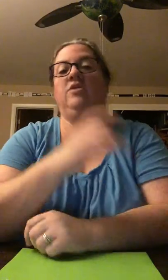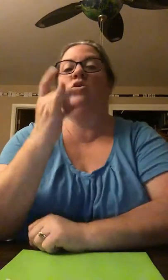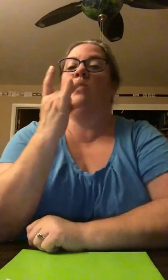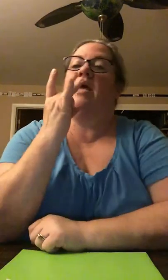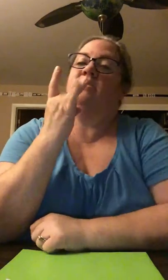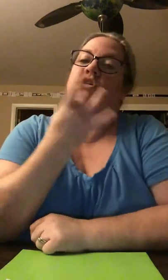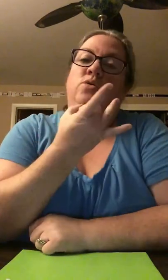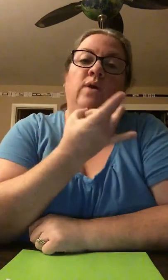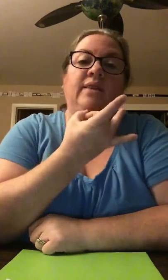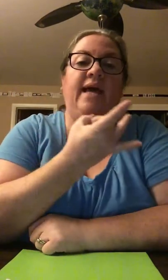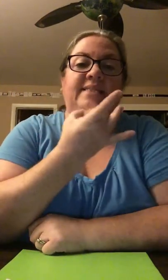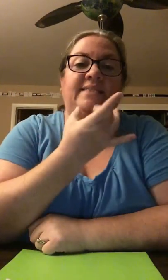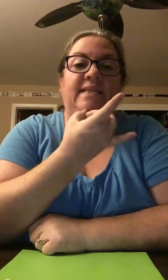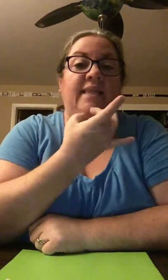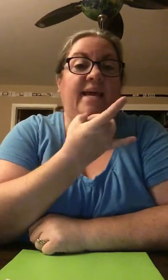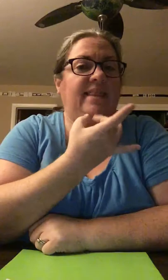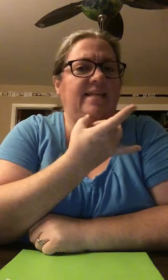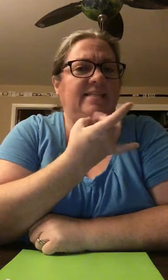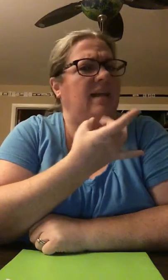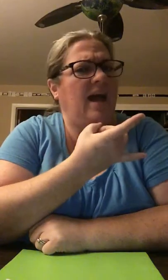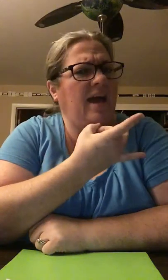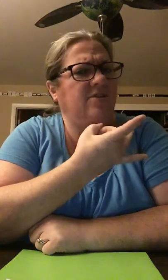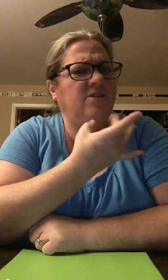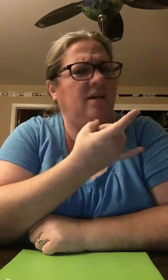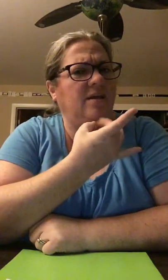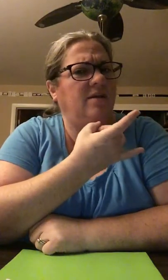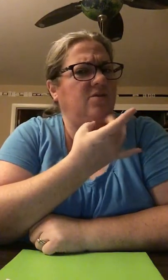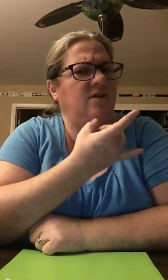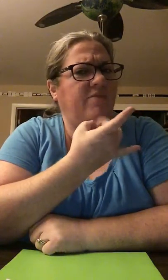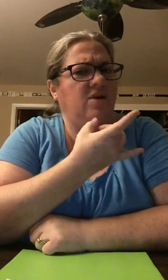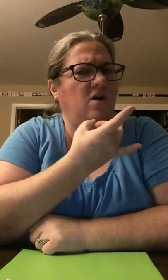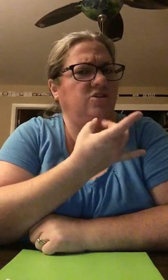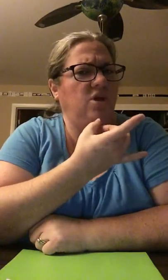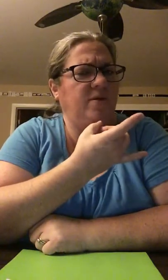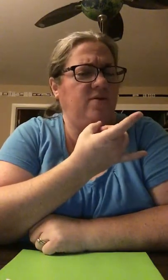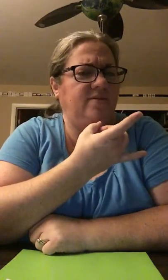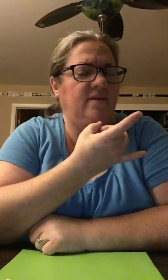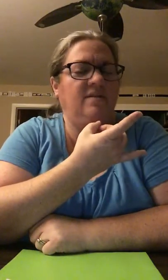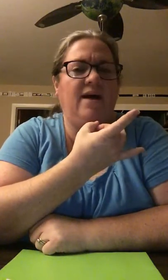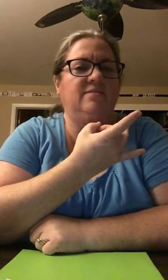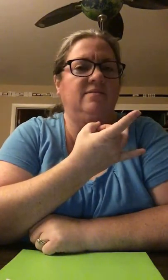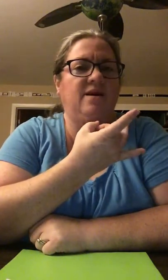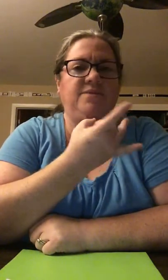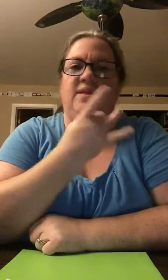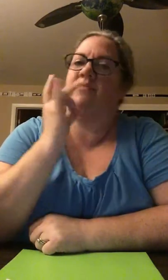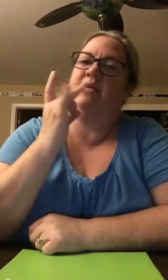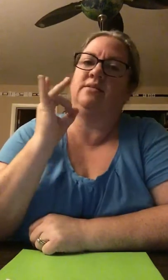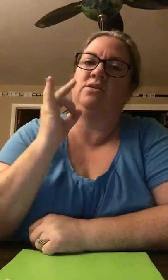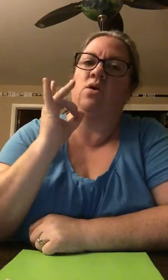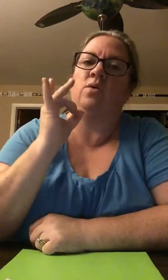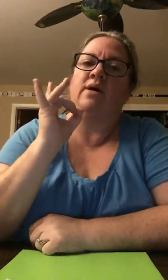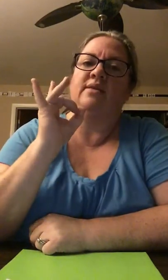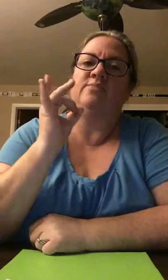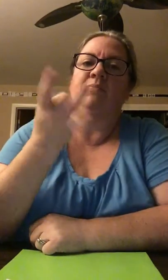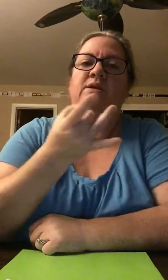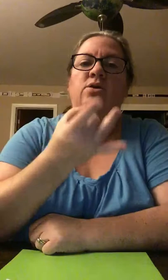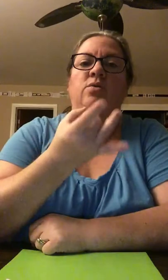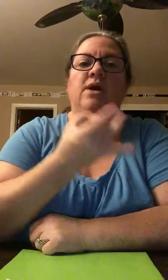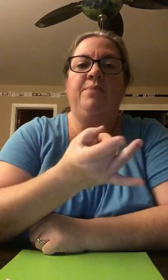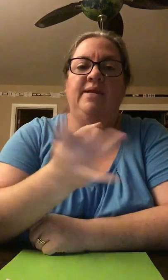You can do lights like this. And I actually do not recall showing you this in class, come to think of it. So this might be new. But